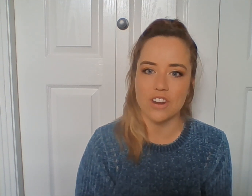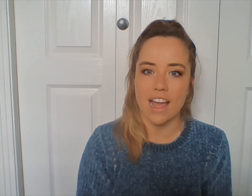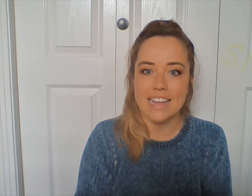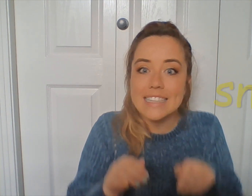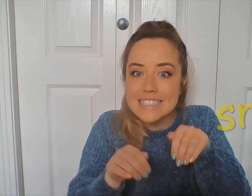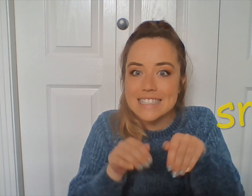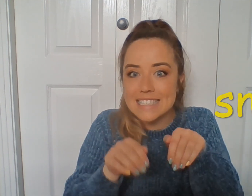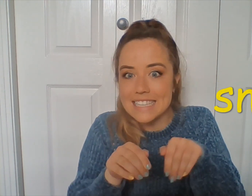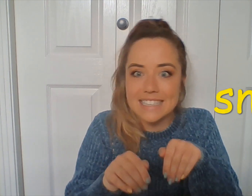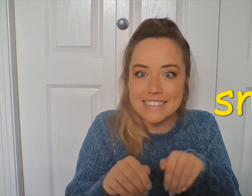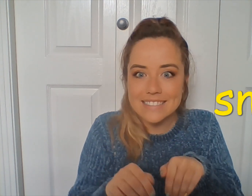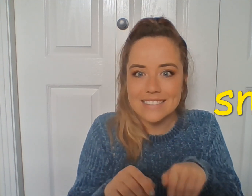try, sneak.